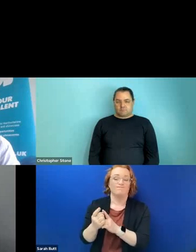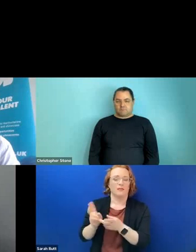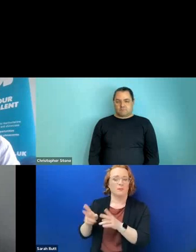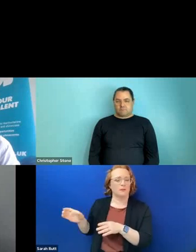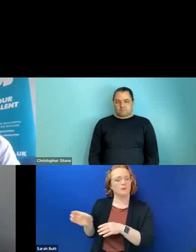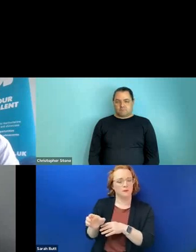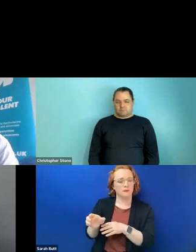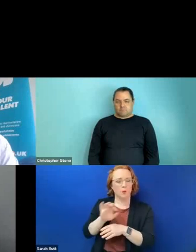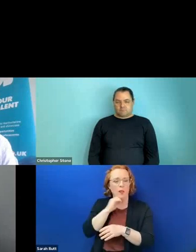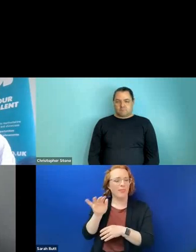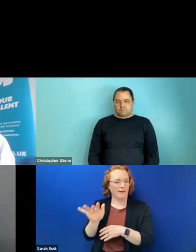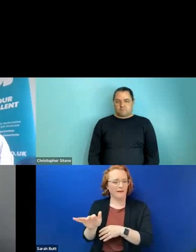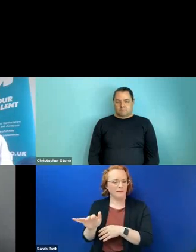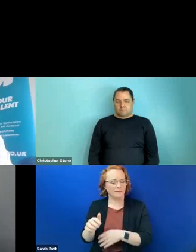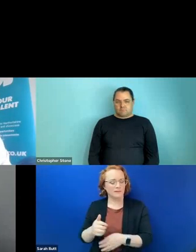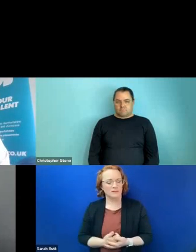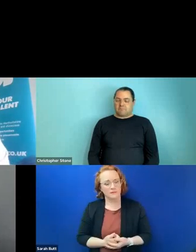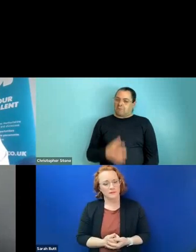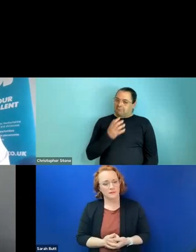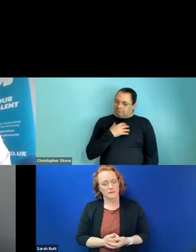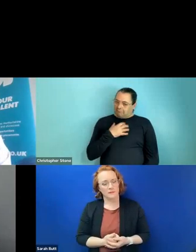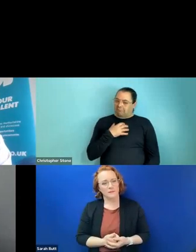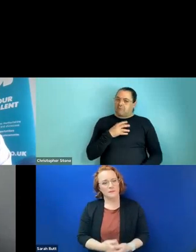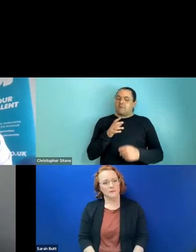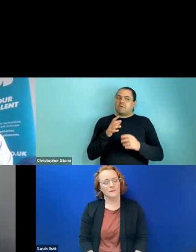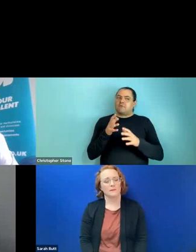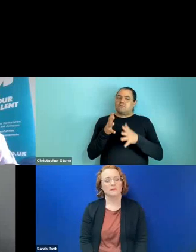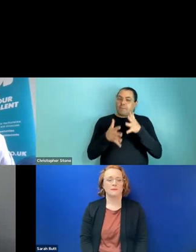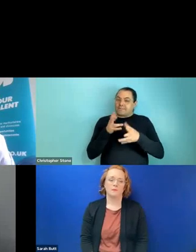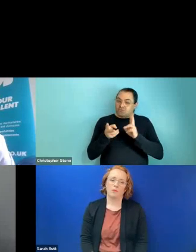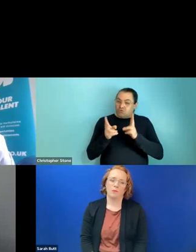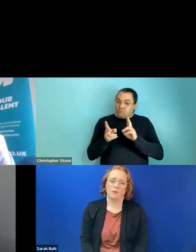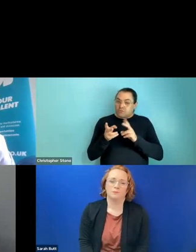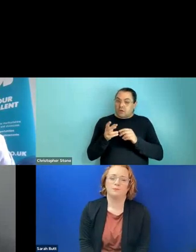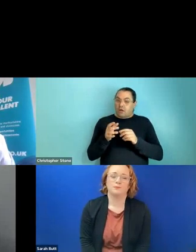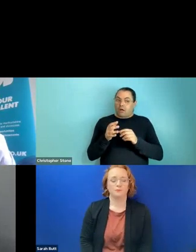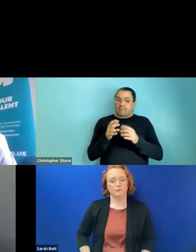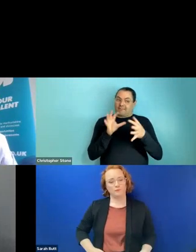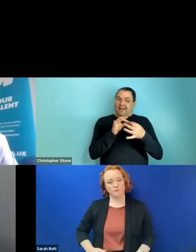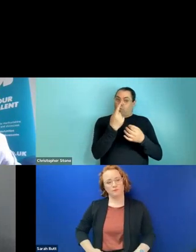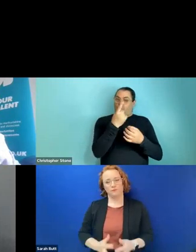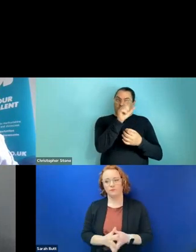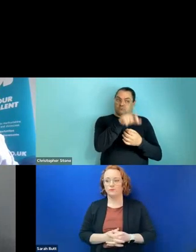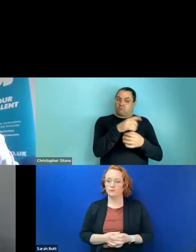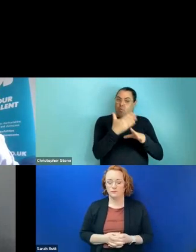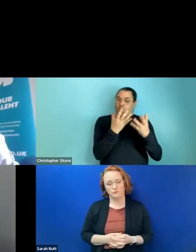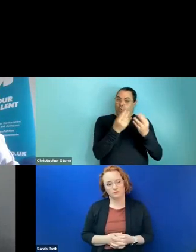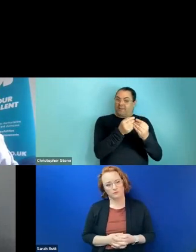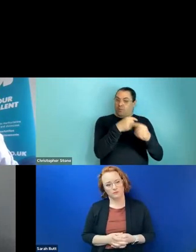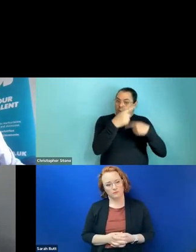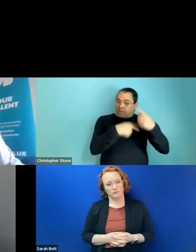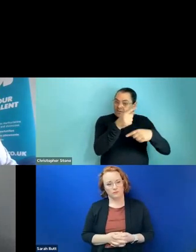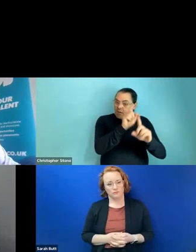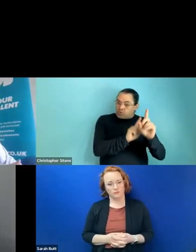present. Sure. Okay. So are interpreters likely to be linked on a one-to-one basis with a particular